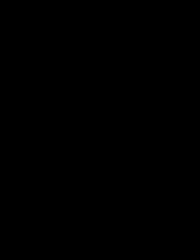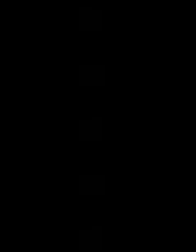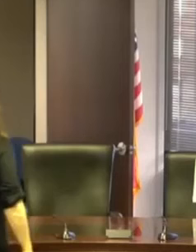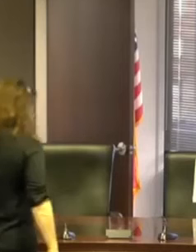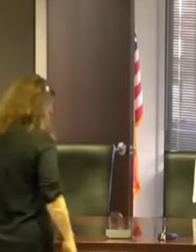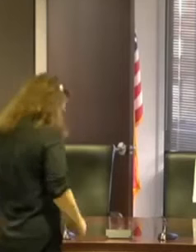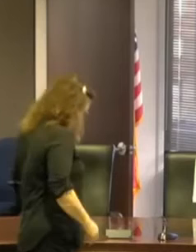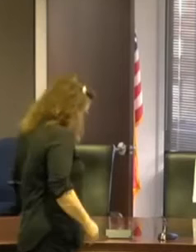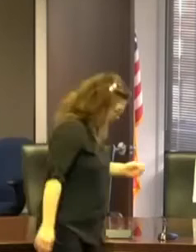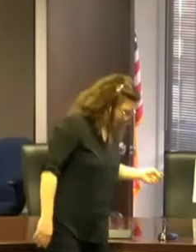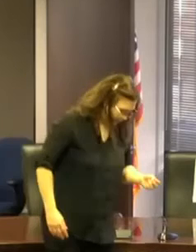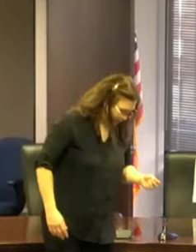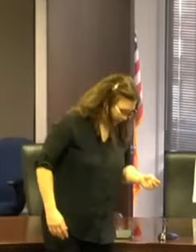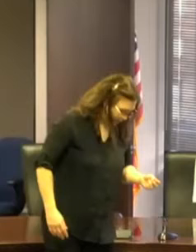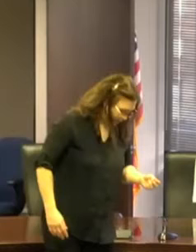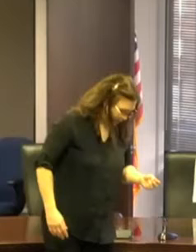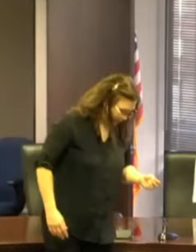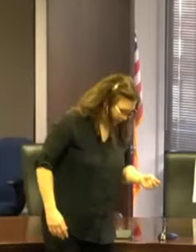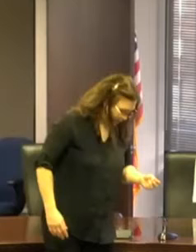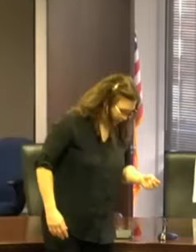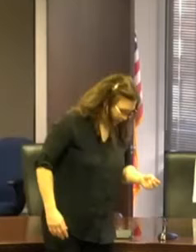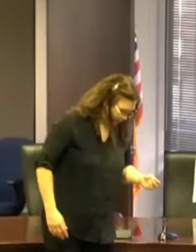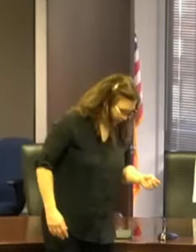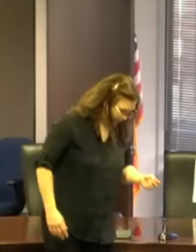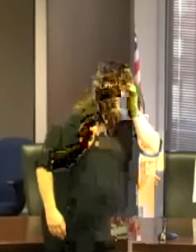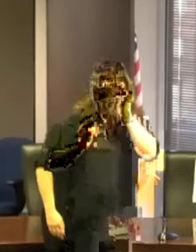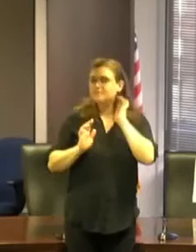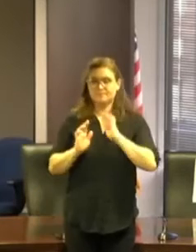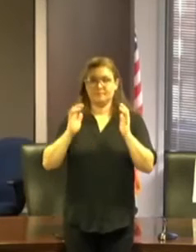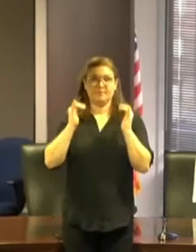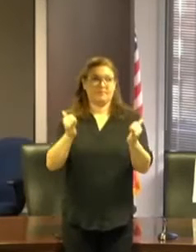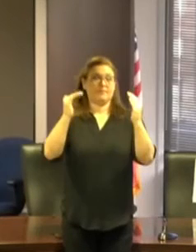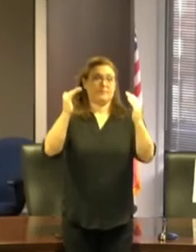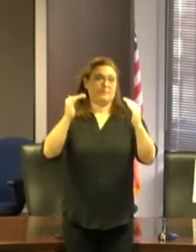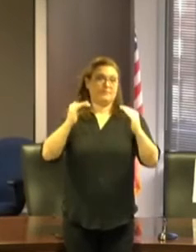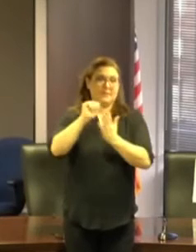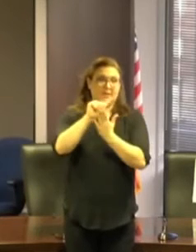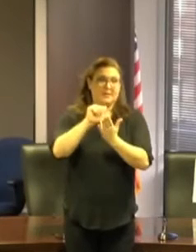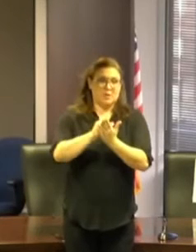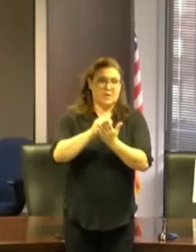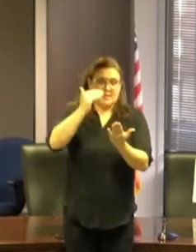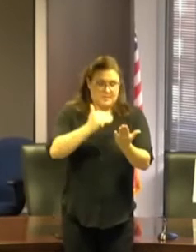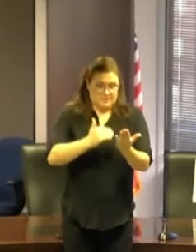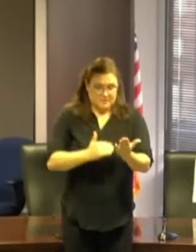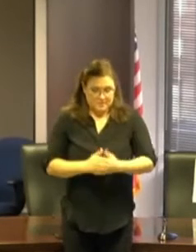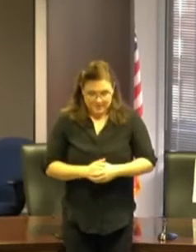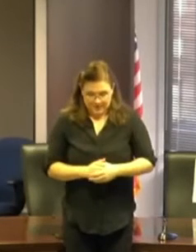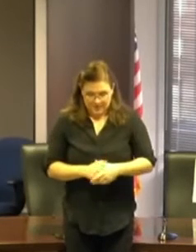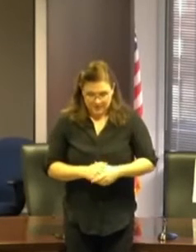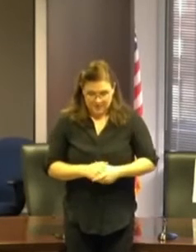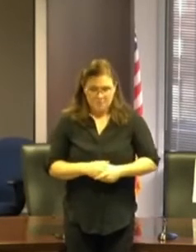With that, moving through, we have now moved through the agenda, and I will make a couple of